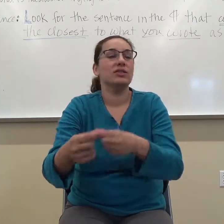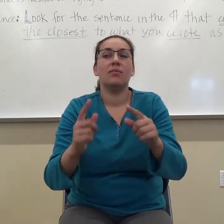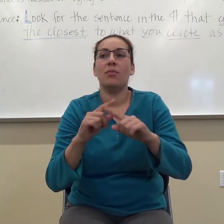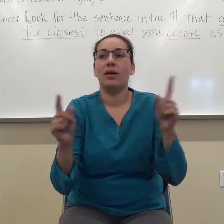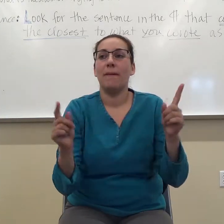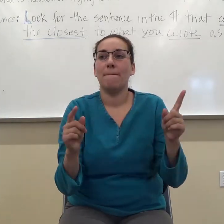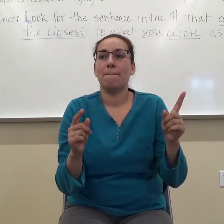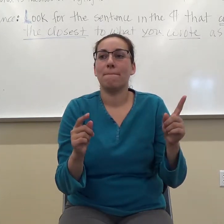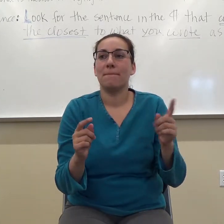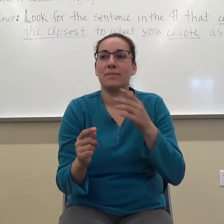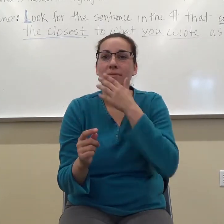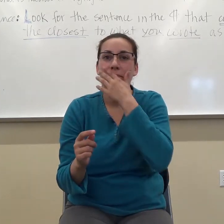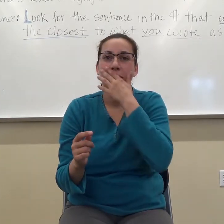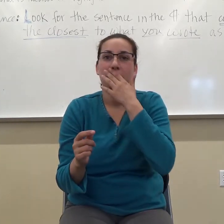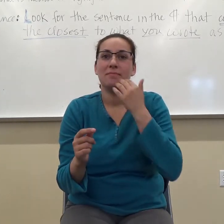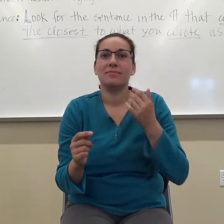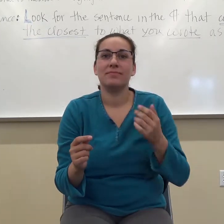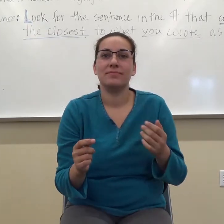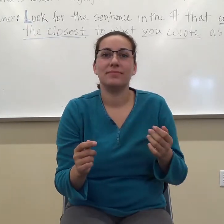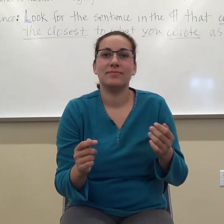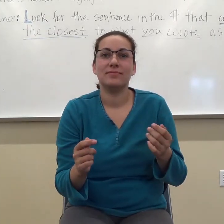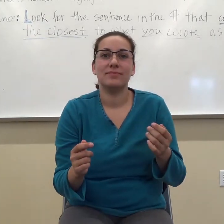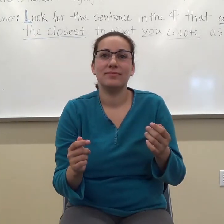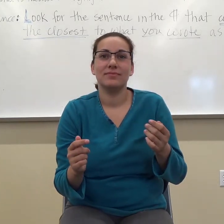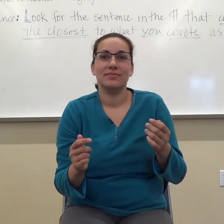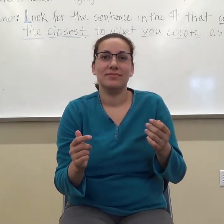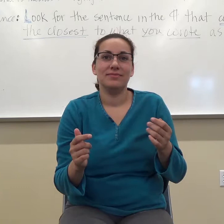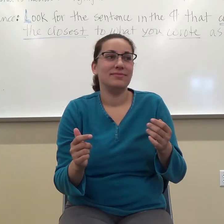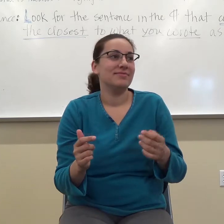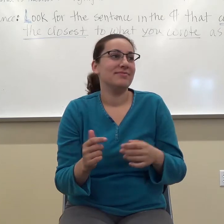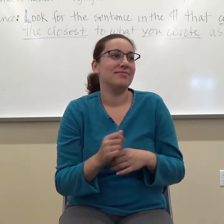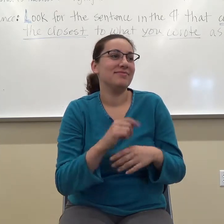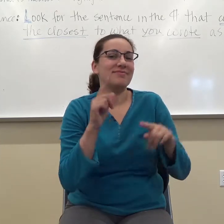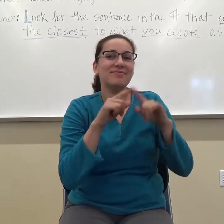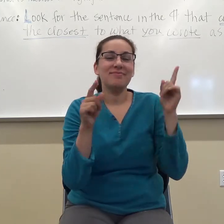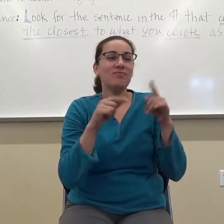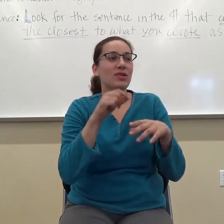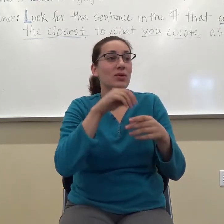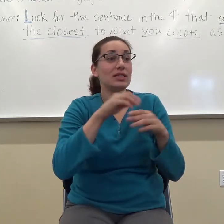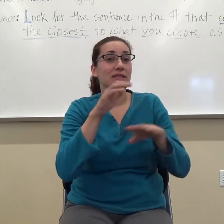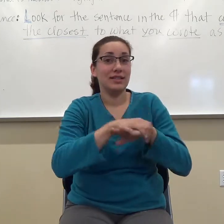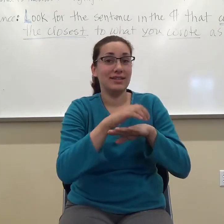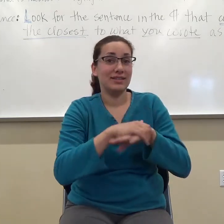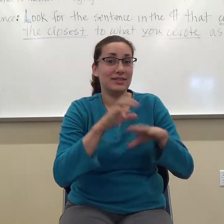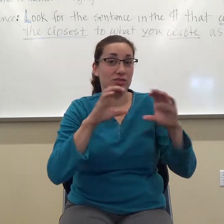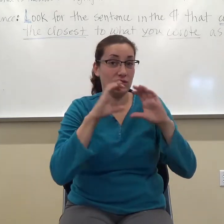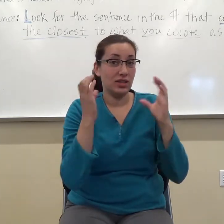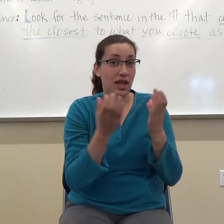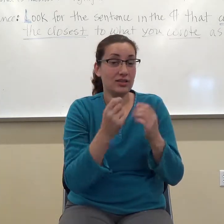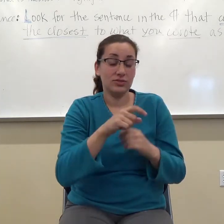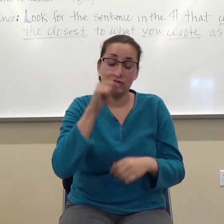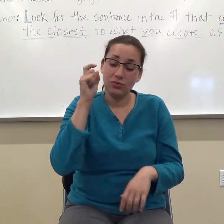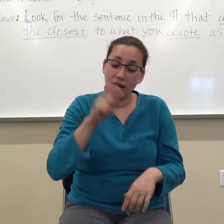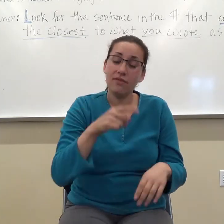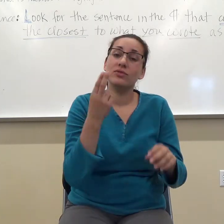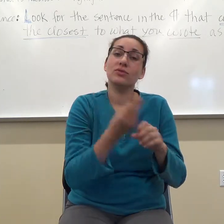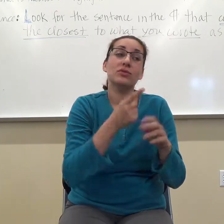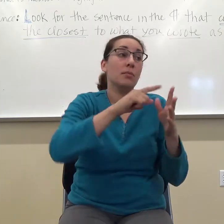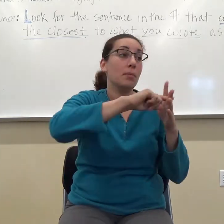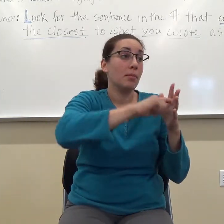when you are writing in your English classes, you have to have capital letters at the beginning and periods at